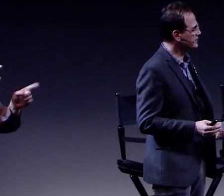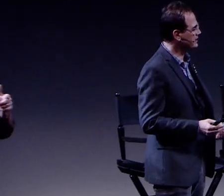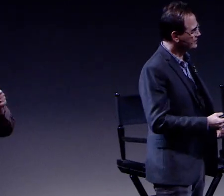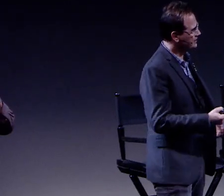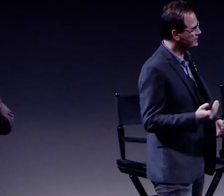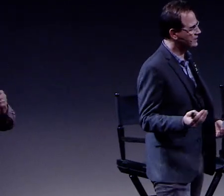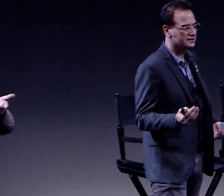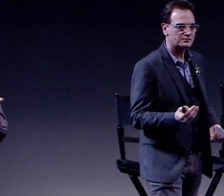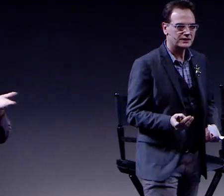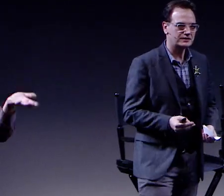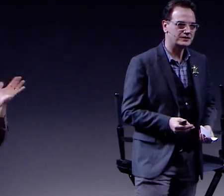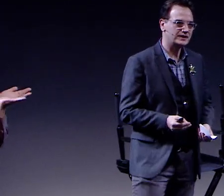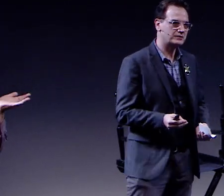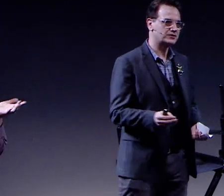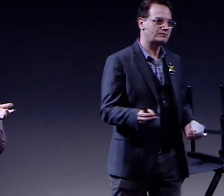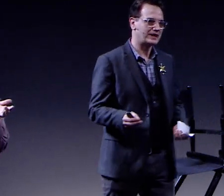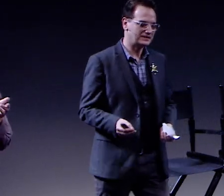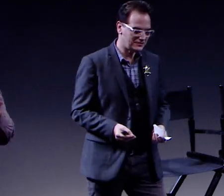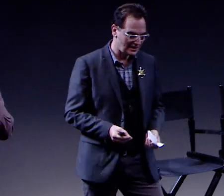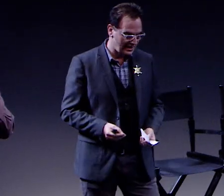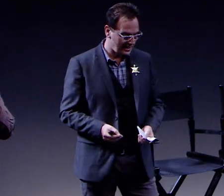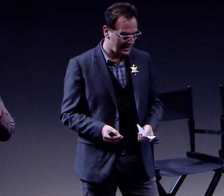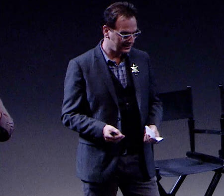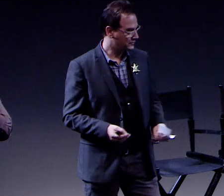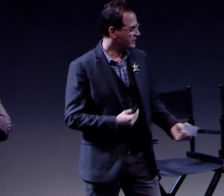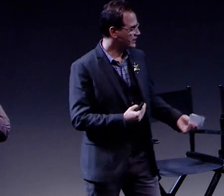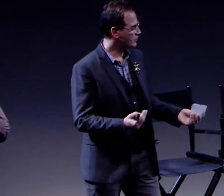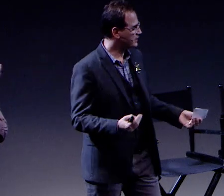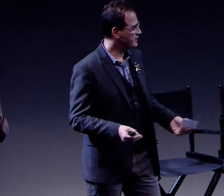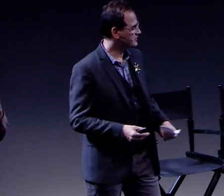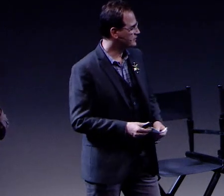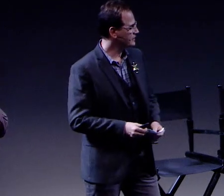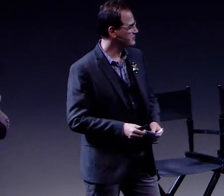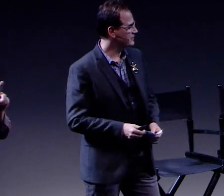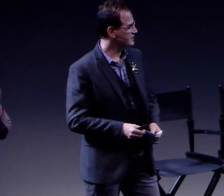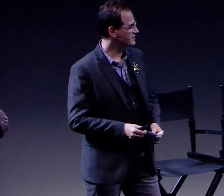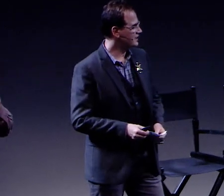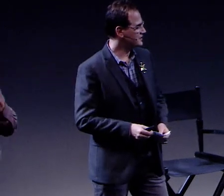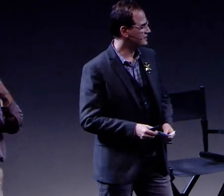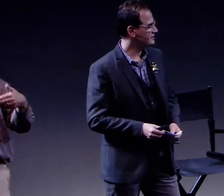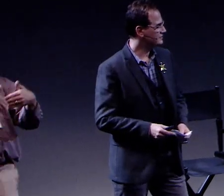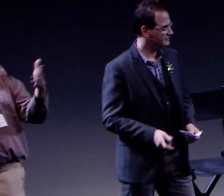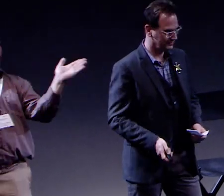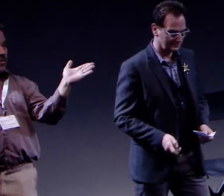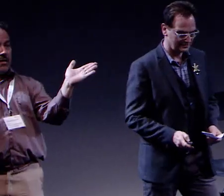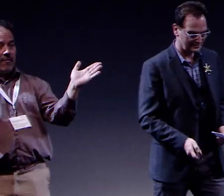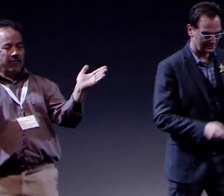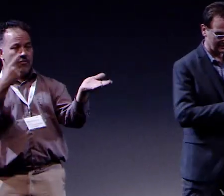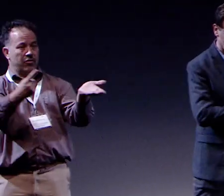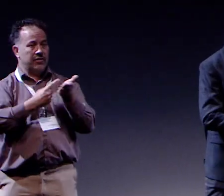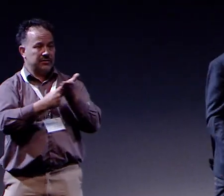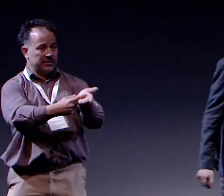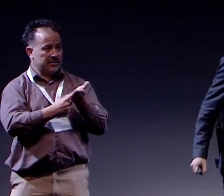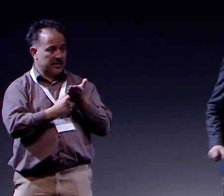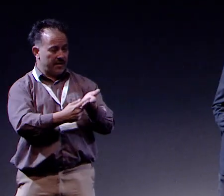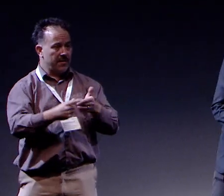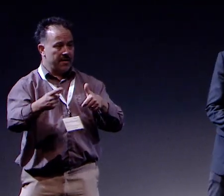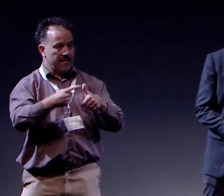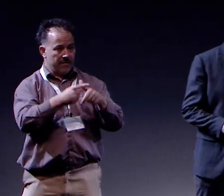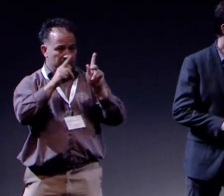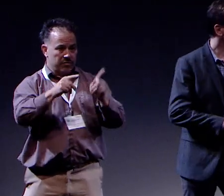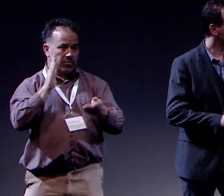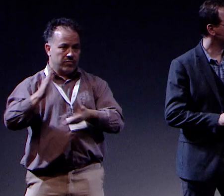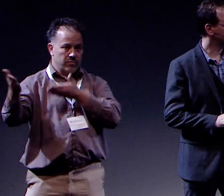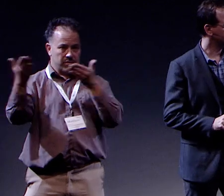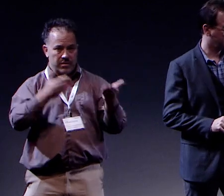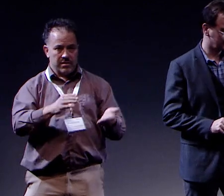talk a little bit. They're going to tell us about their unique perspectives. And then we're going to open it up to a little bit of a discussion. That's right. So the first person we're going to bring